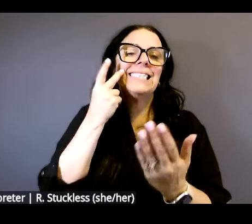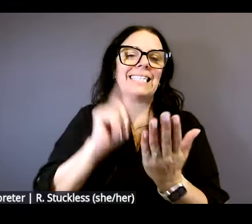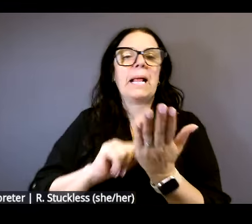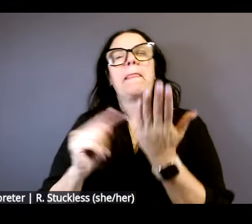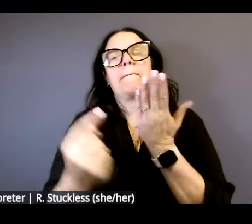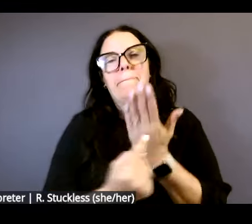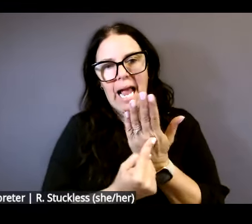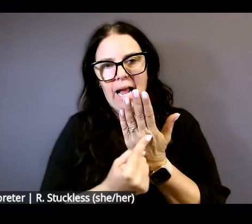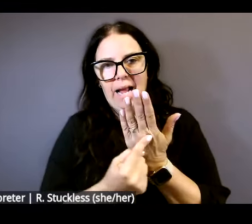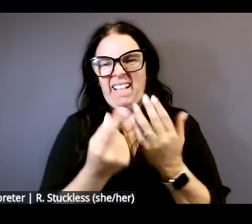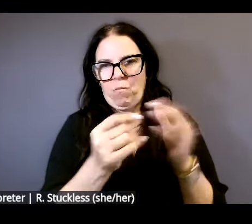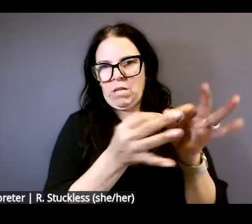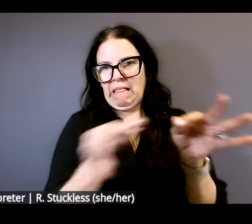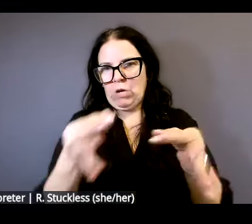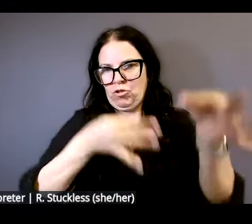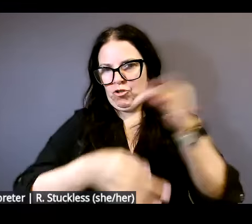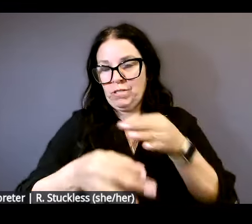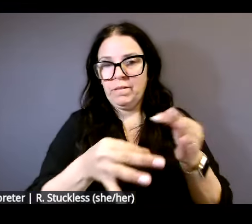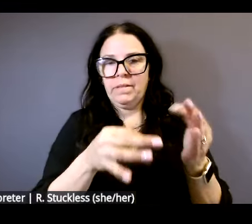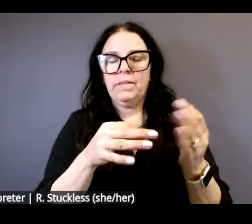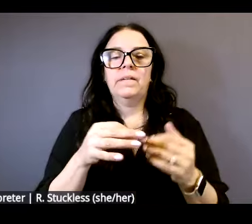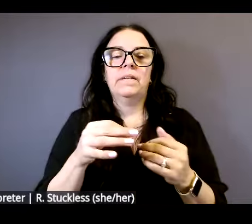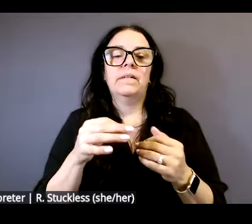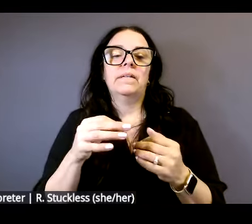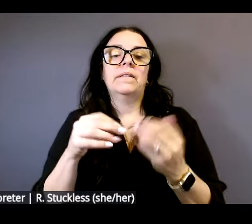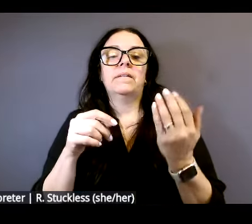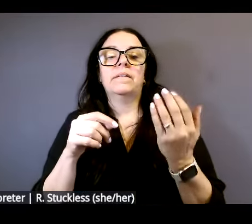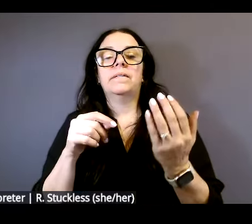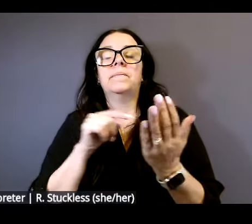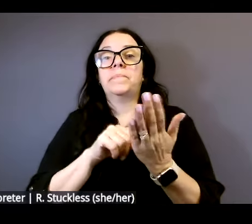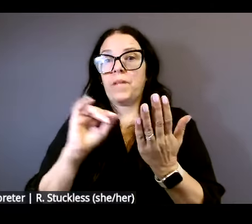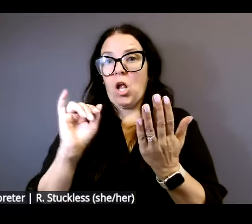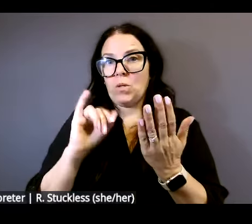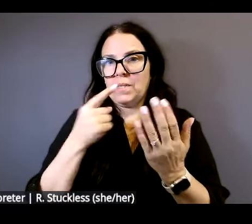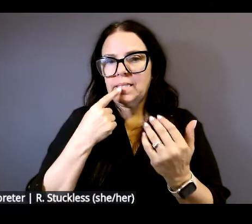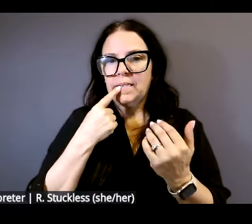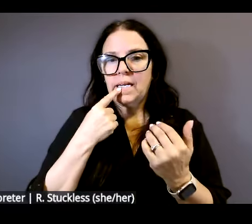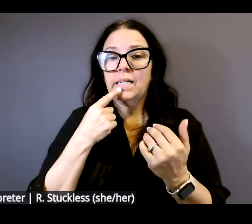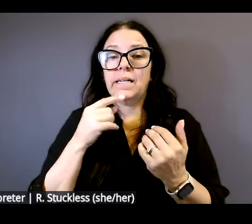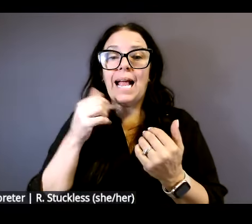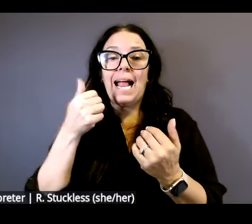petition. Provisions of existing constitution altered or abrogated by the proposal if